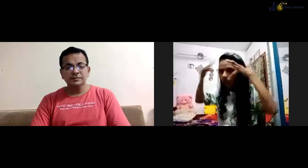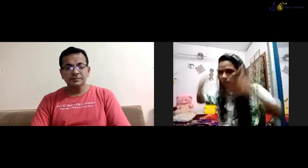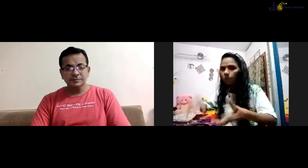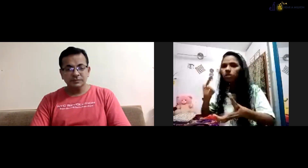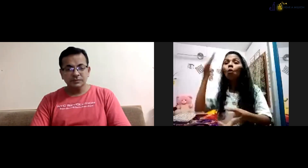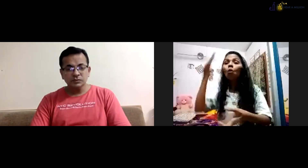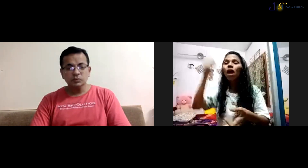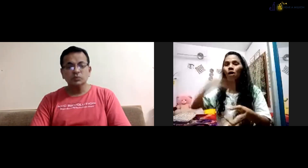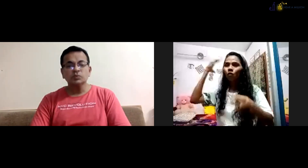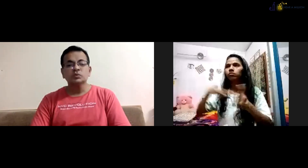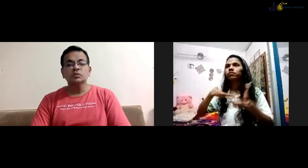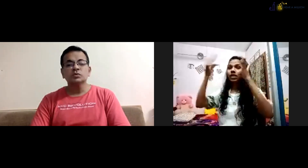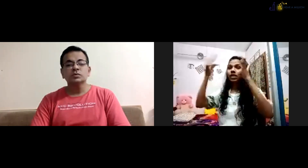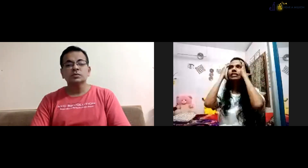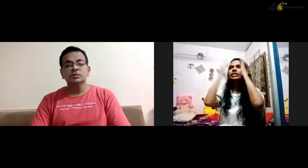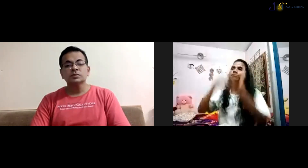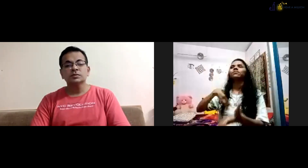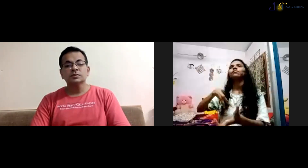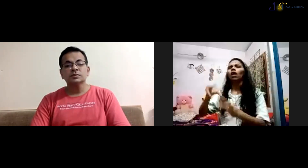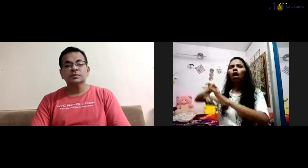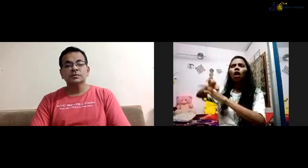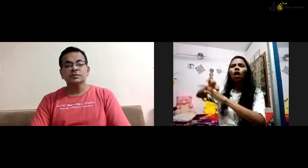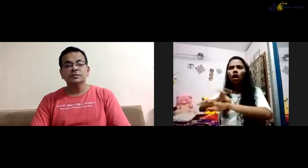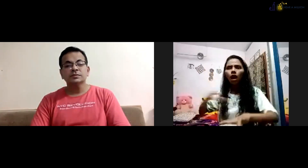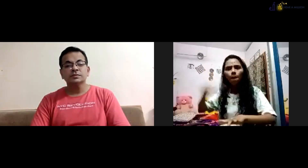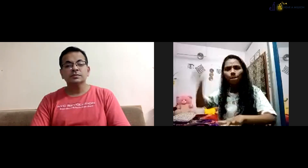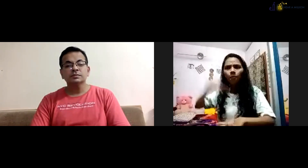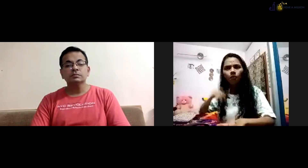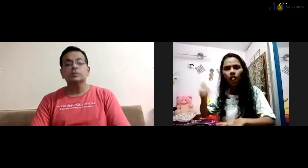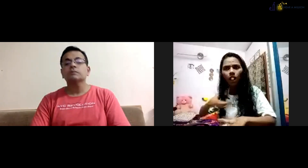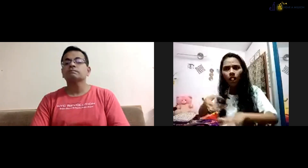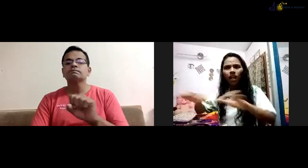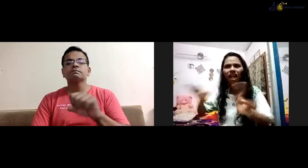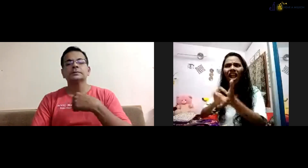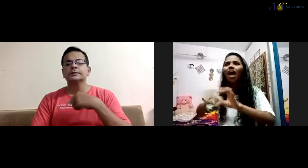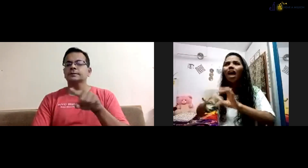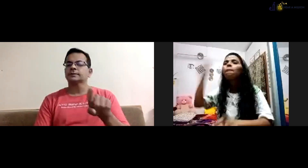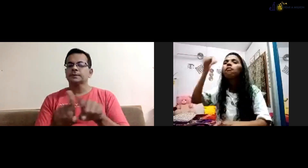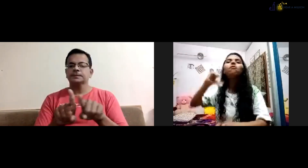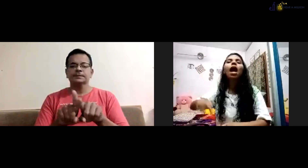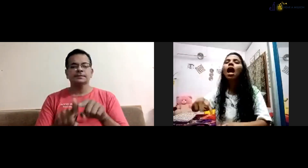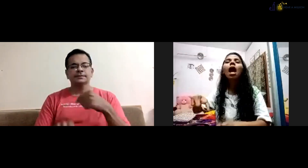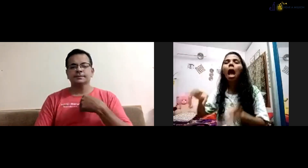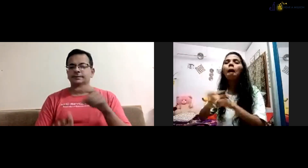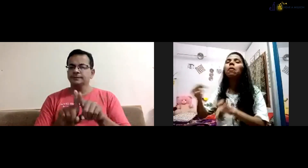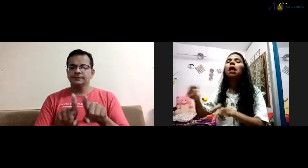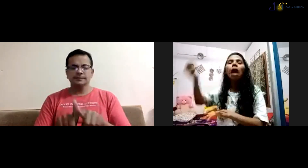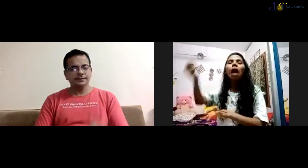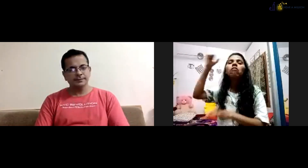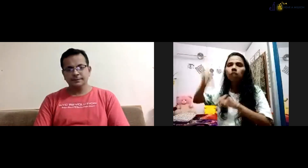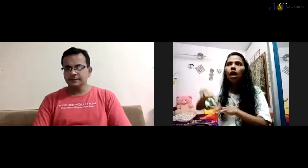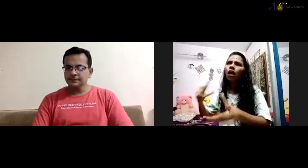So I was missing on that thing. But okay, I would be watching the ahead road